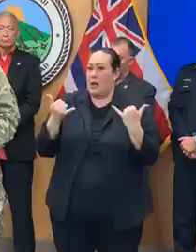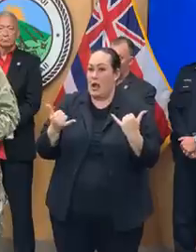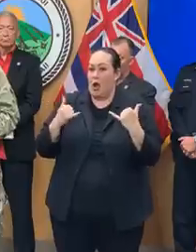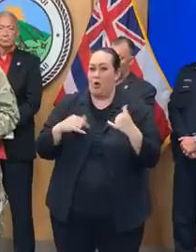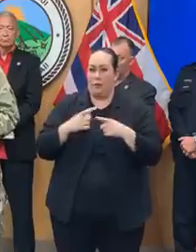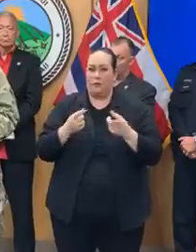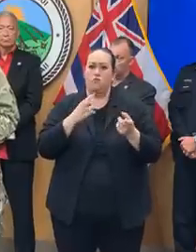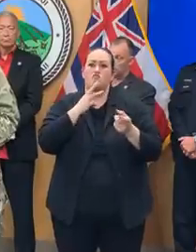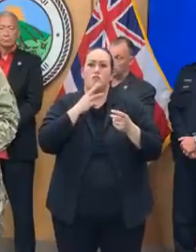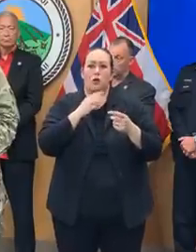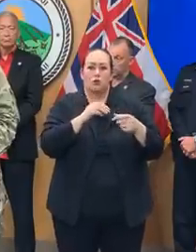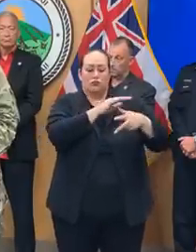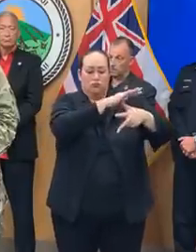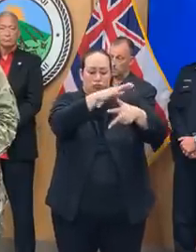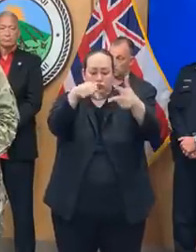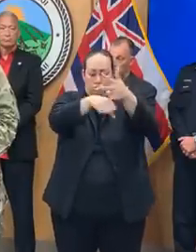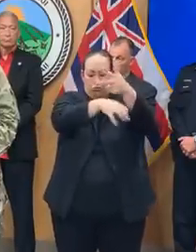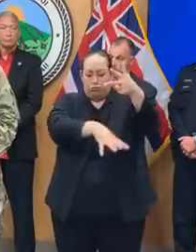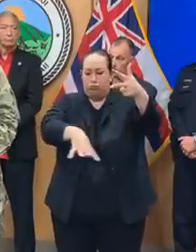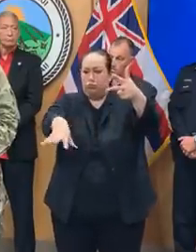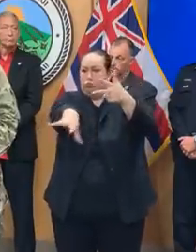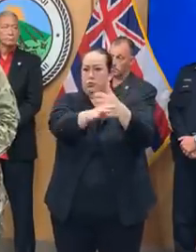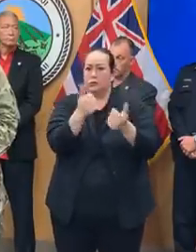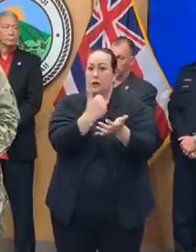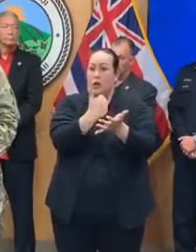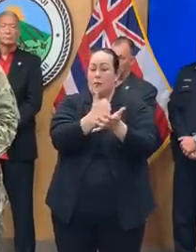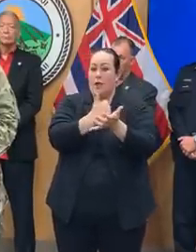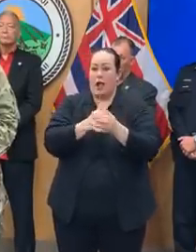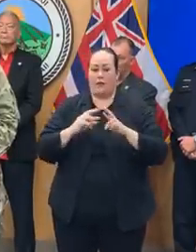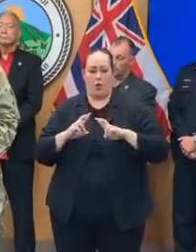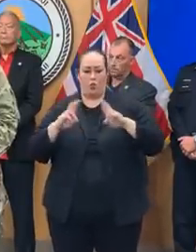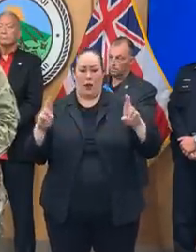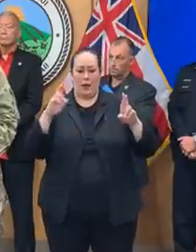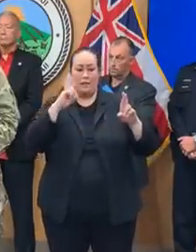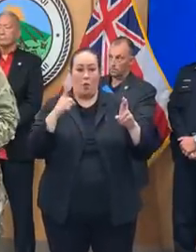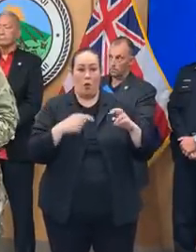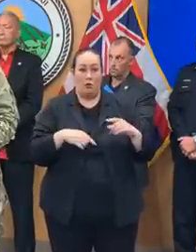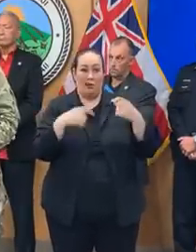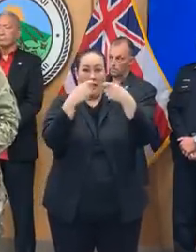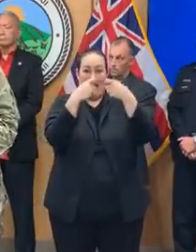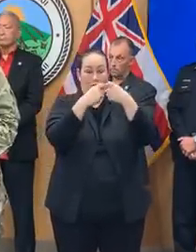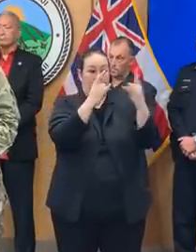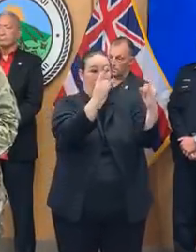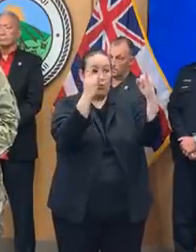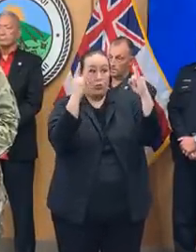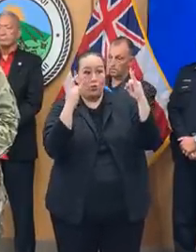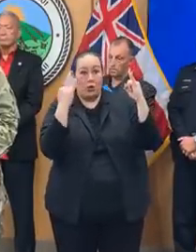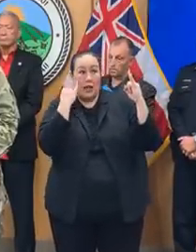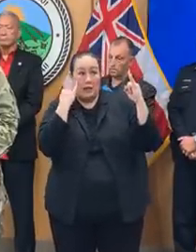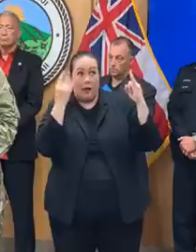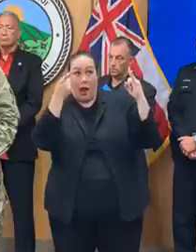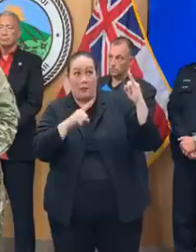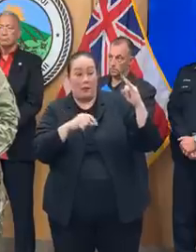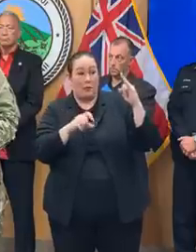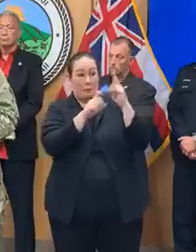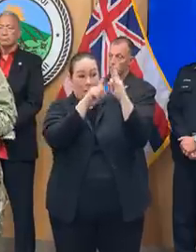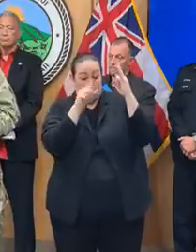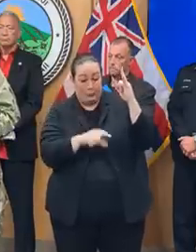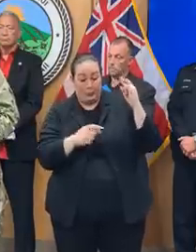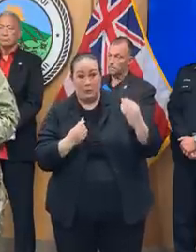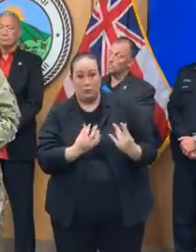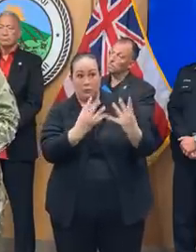and they're postured for the re-energization of the Hawaiian Electric lines. So just in case something happens, they'll be on call.